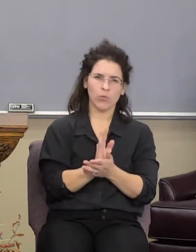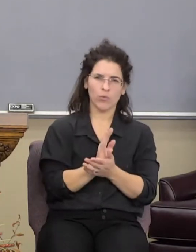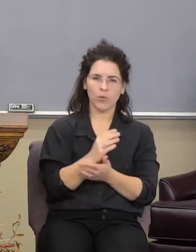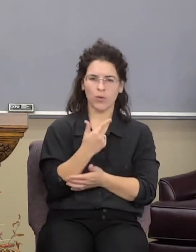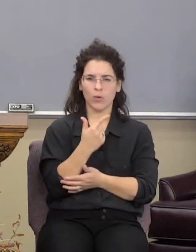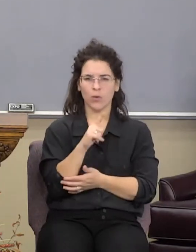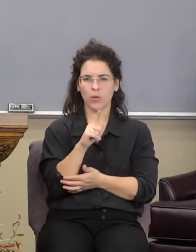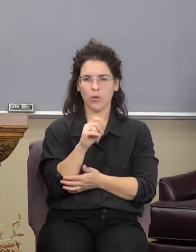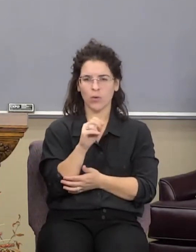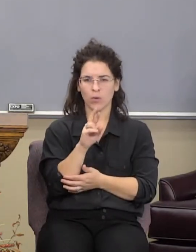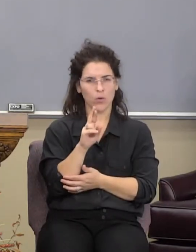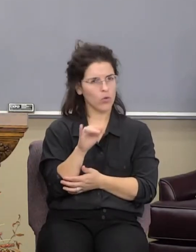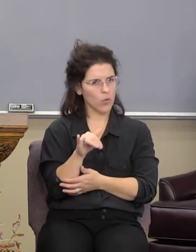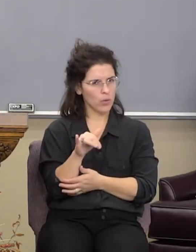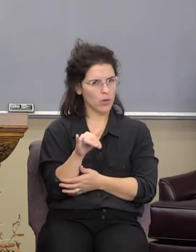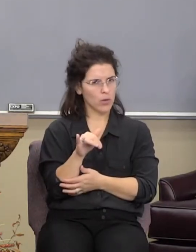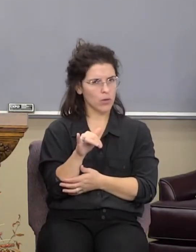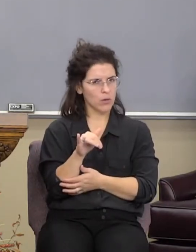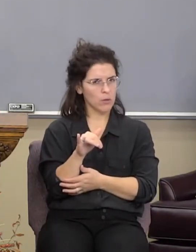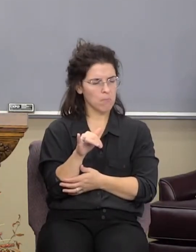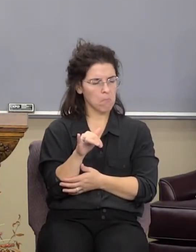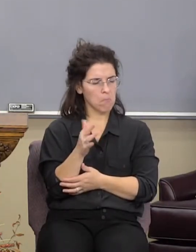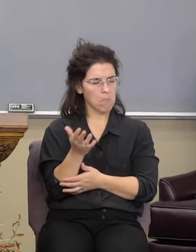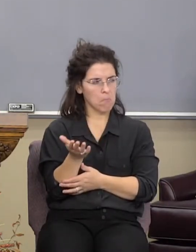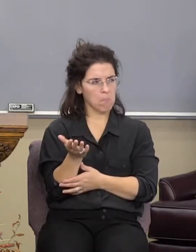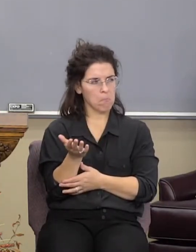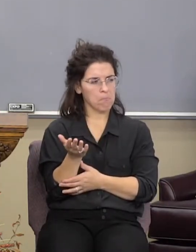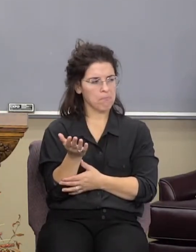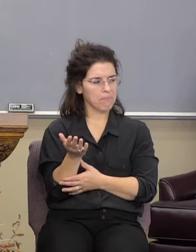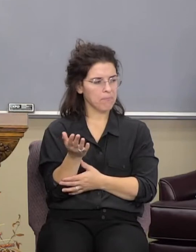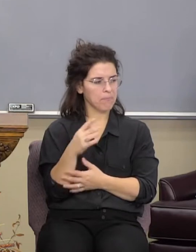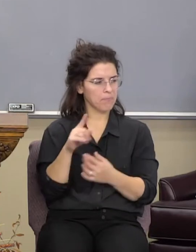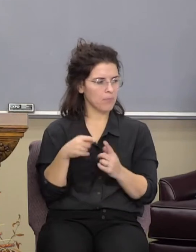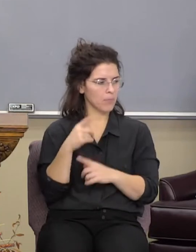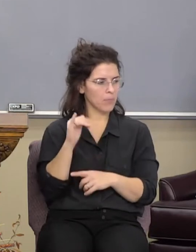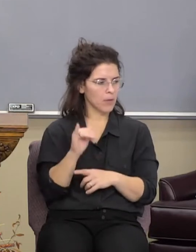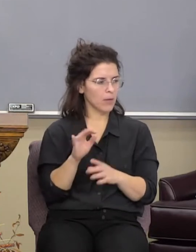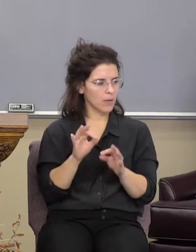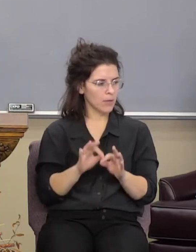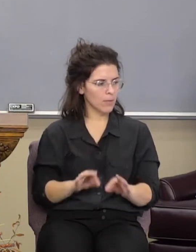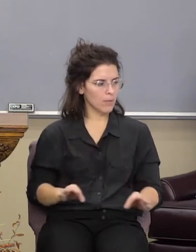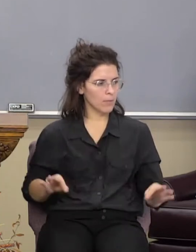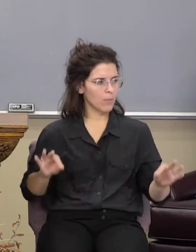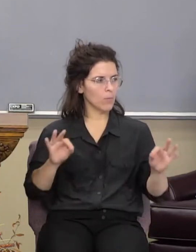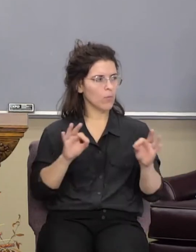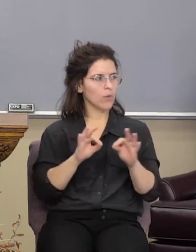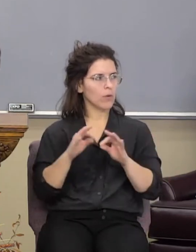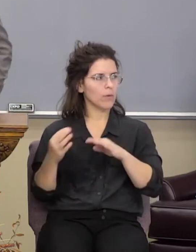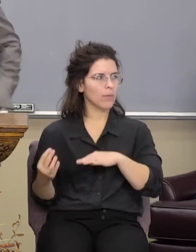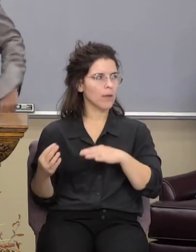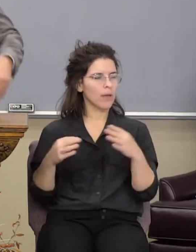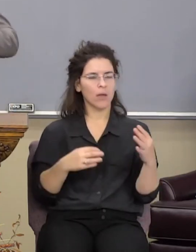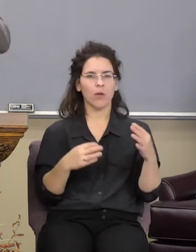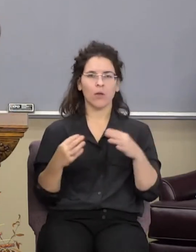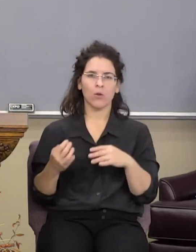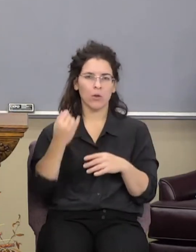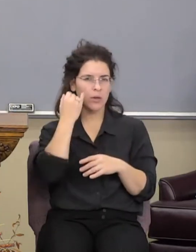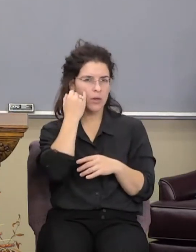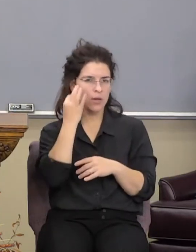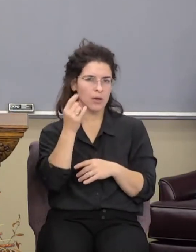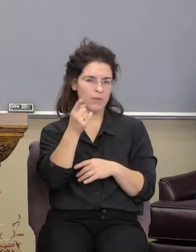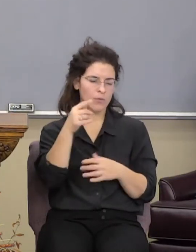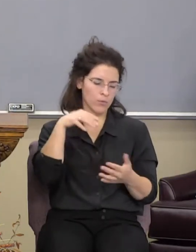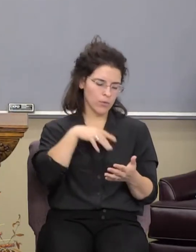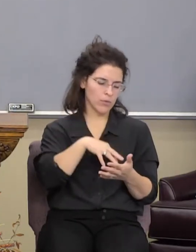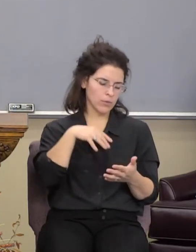named Glory when that significant battle, and if you study